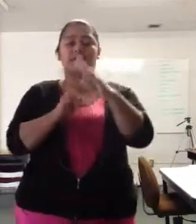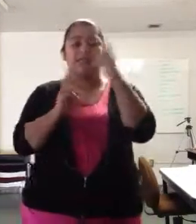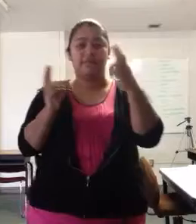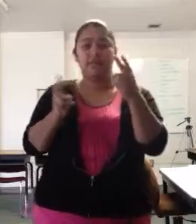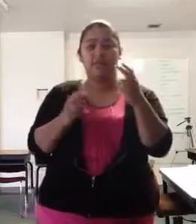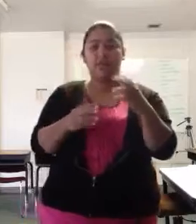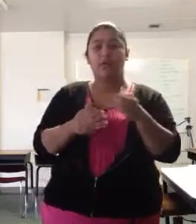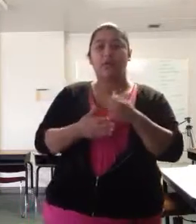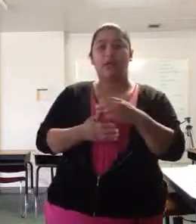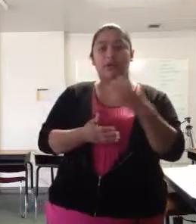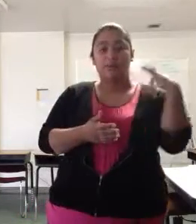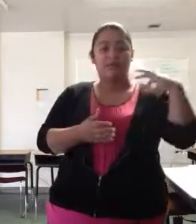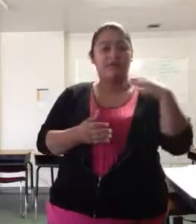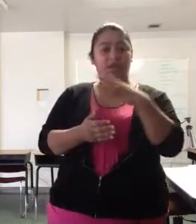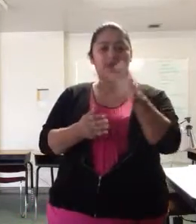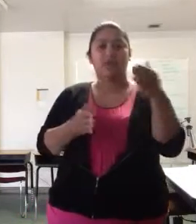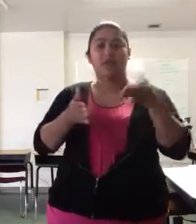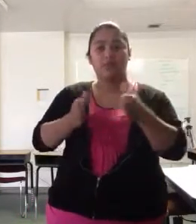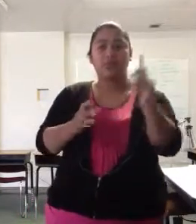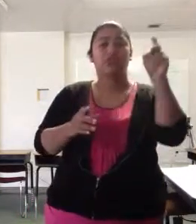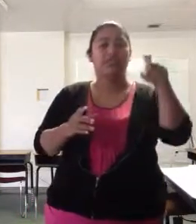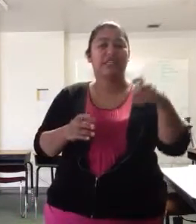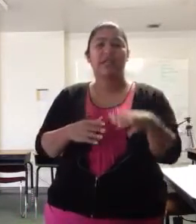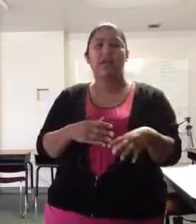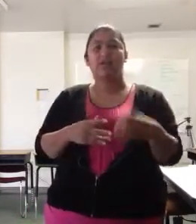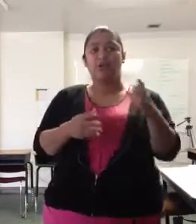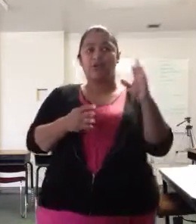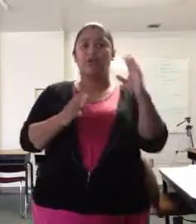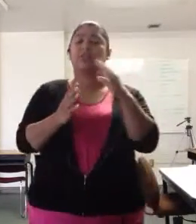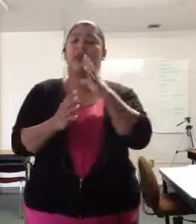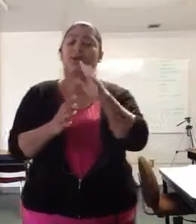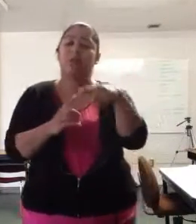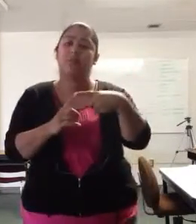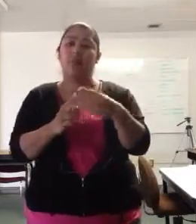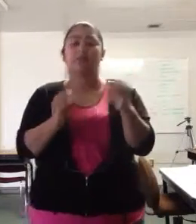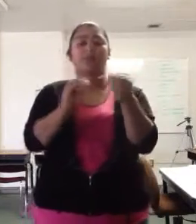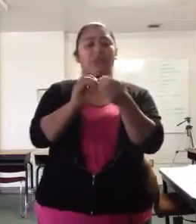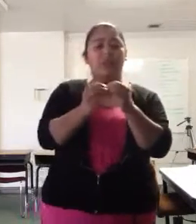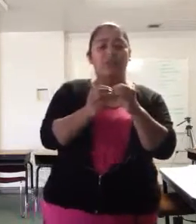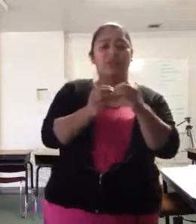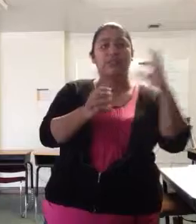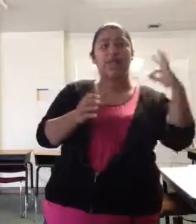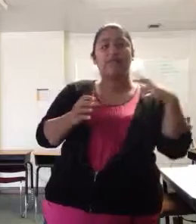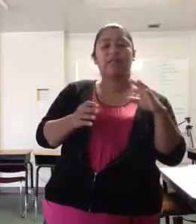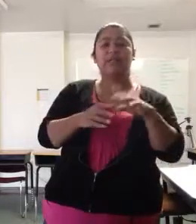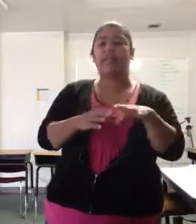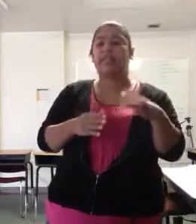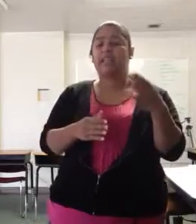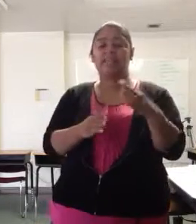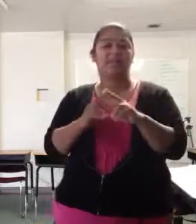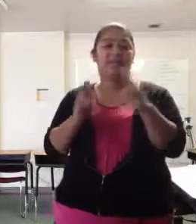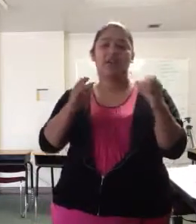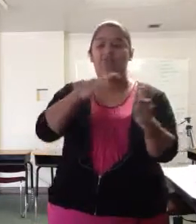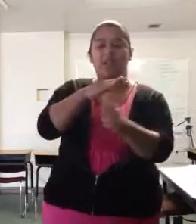is going to cover numbers and applications. And this is fairly basic, but I know these